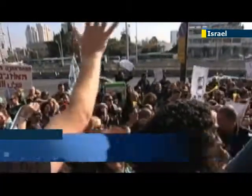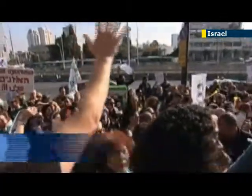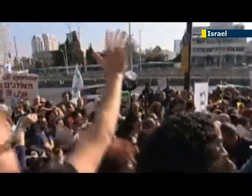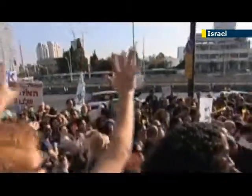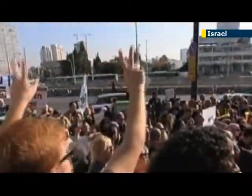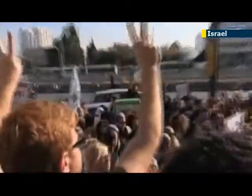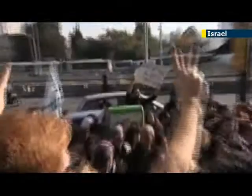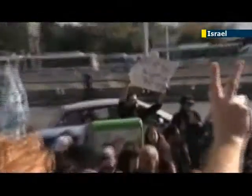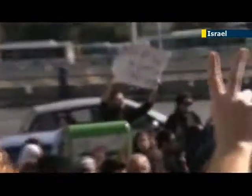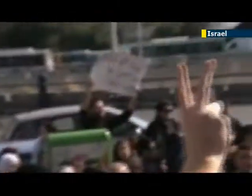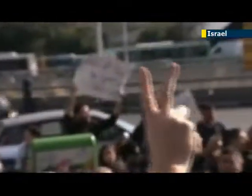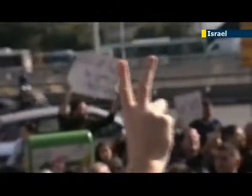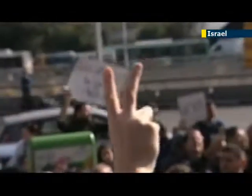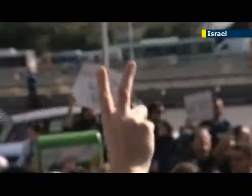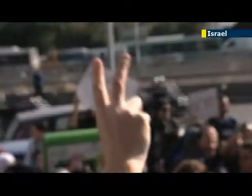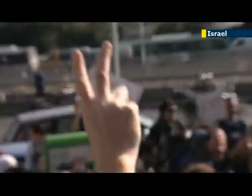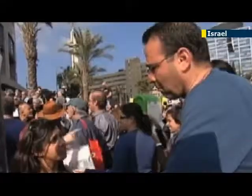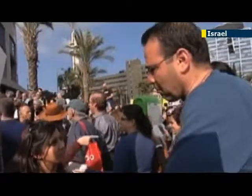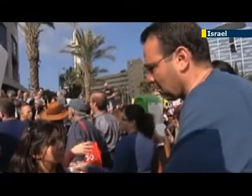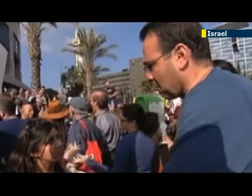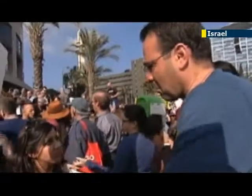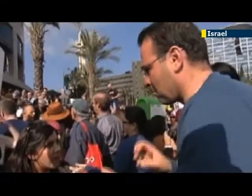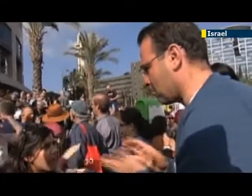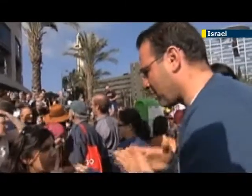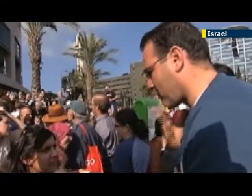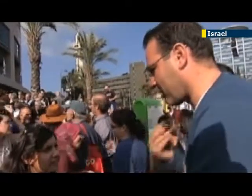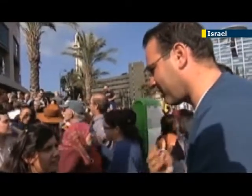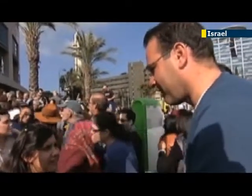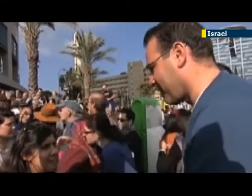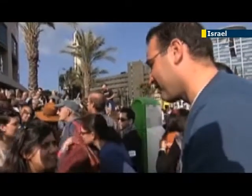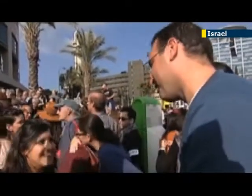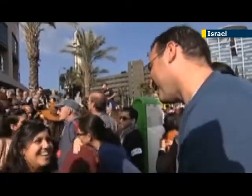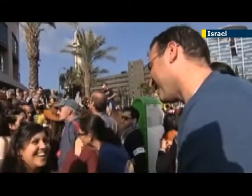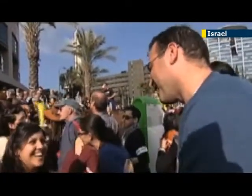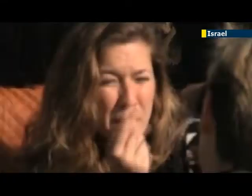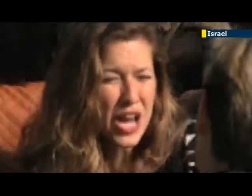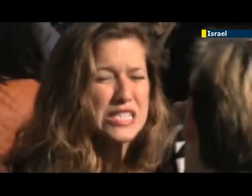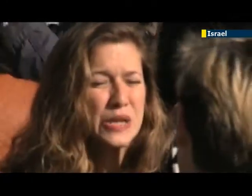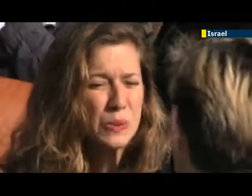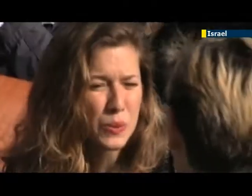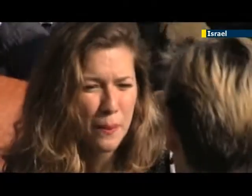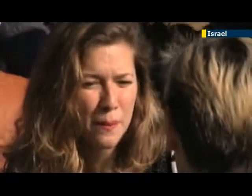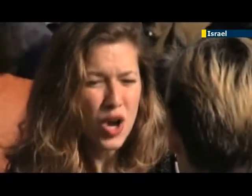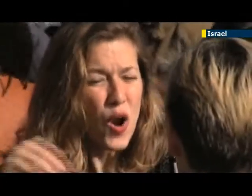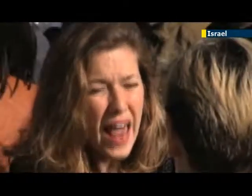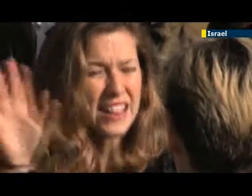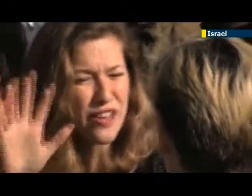in constant communication with the world, and without special assistance, she would not be able to participate in office